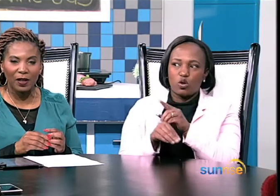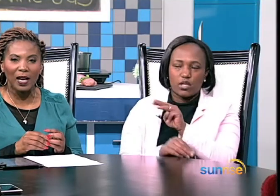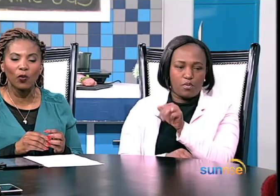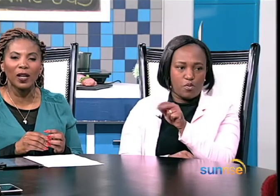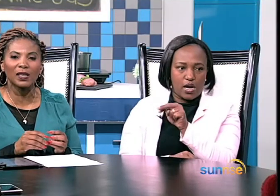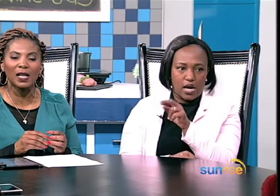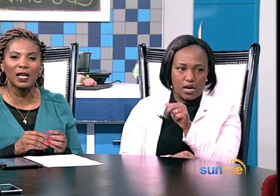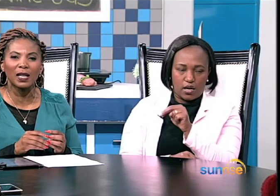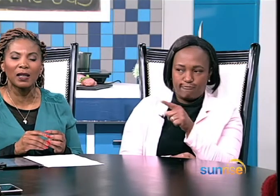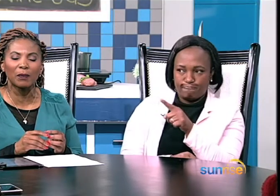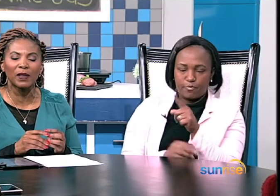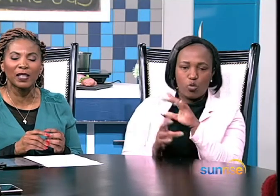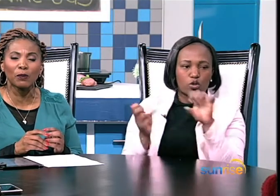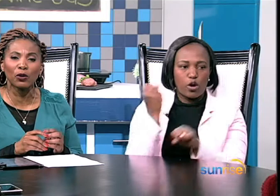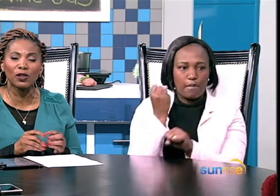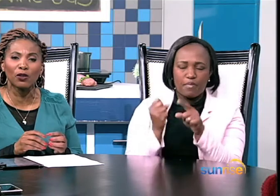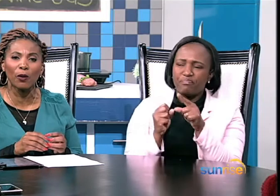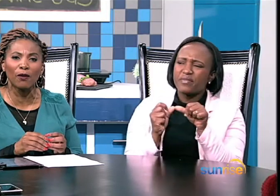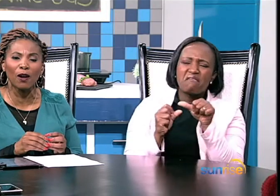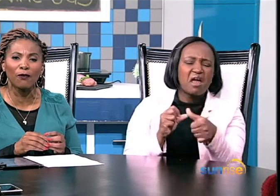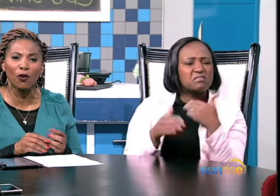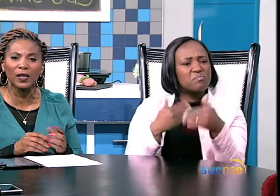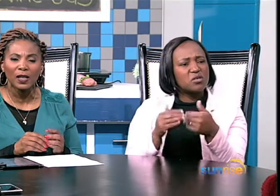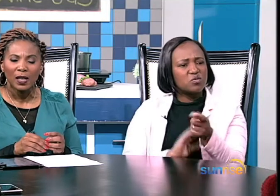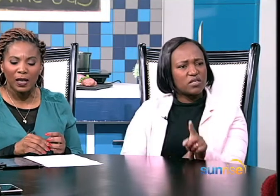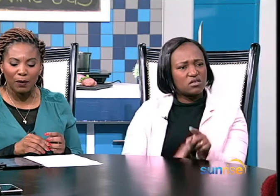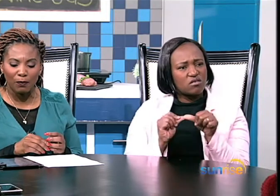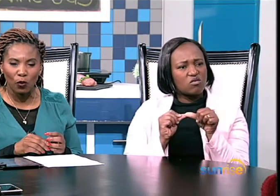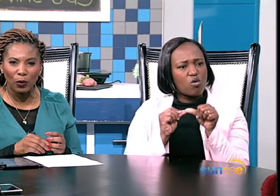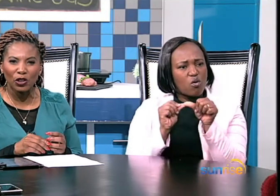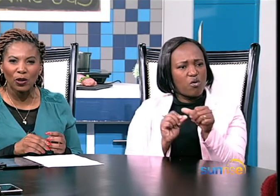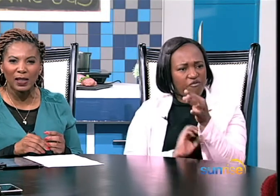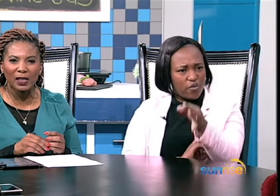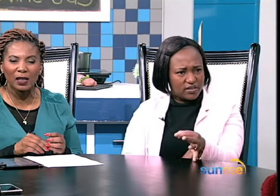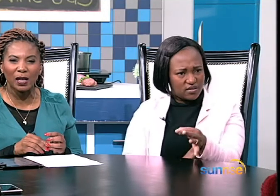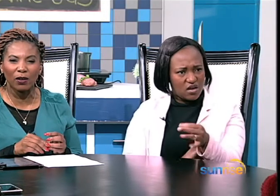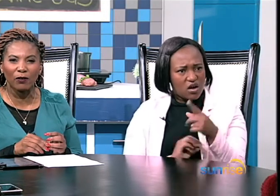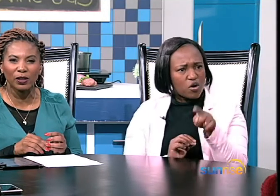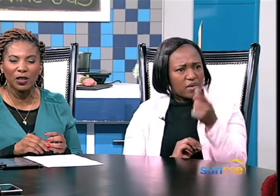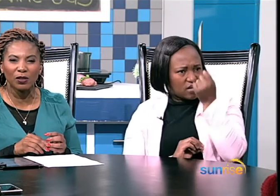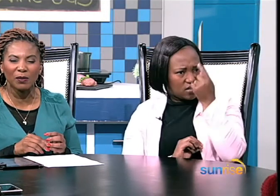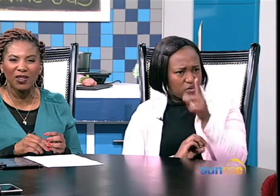line. What is the next process going forward? What do we need to understand going forward, Dr. Mararing?